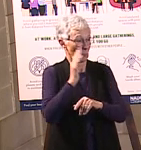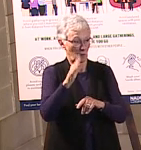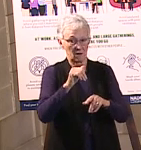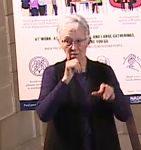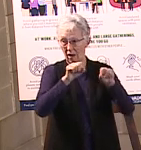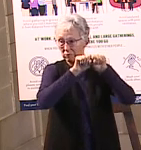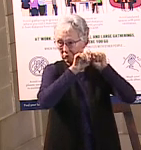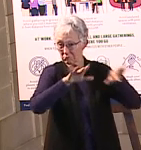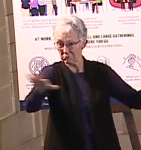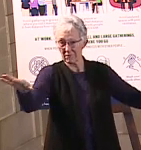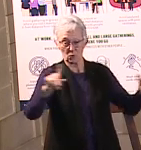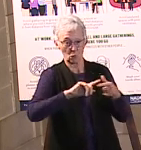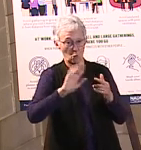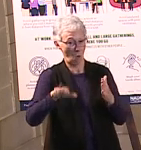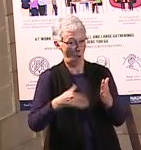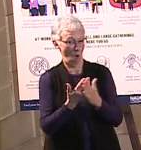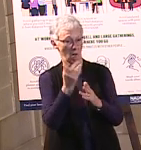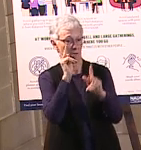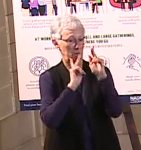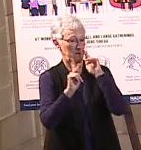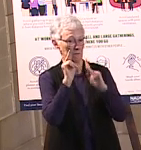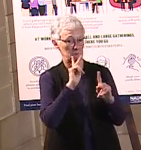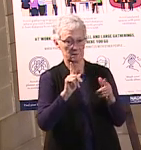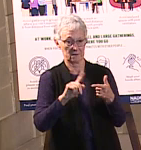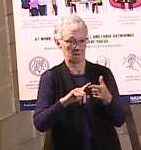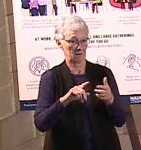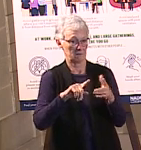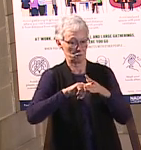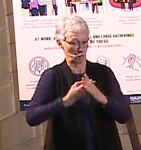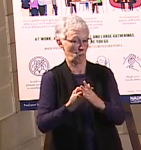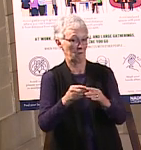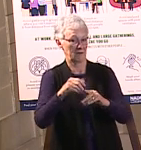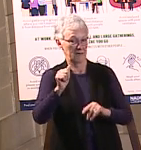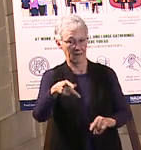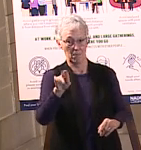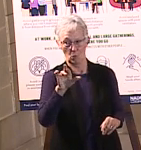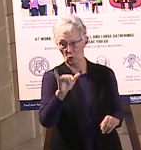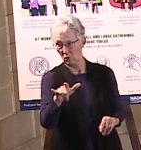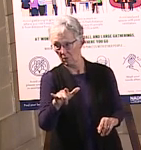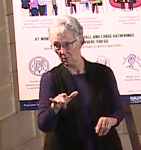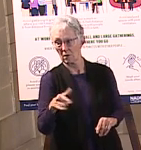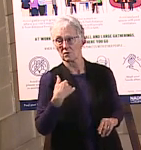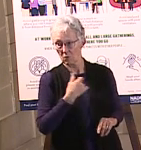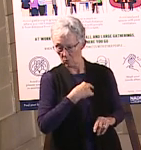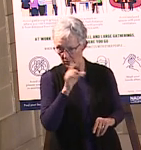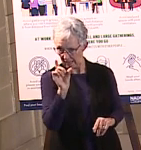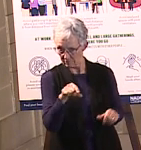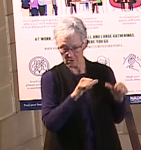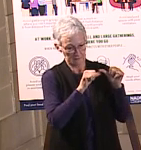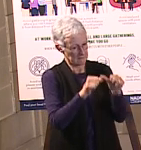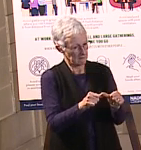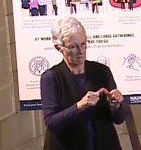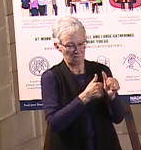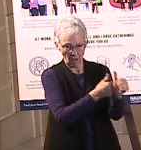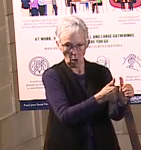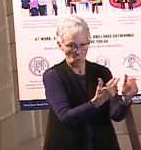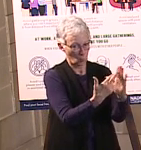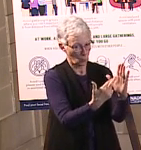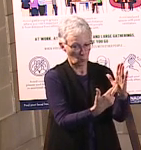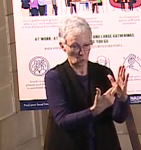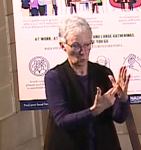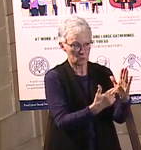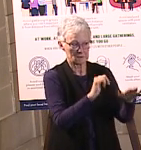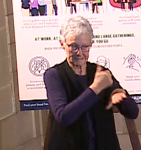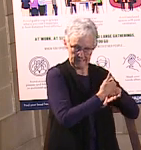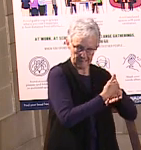public. And it won't start probably until April. So we're gonna have to continue to use all the tools we have, manage